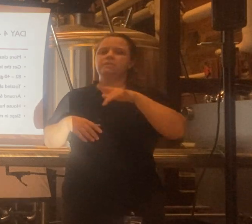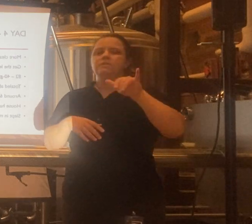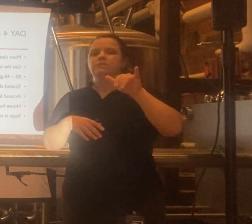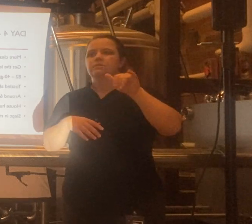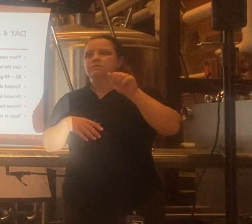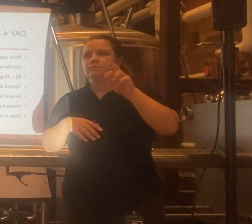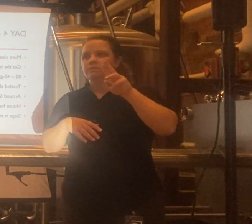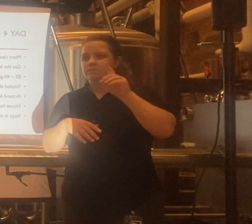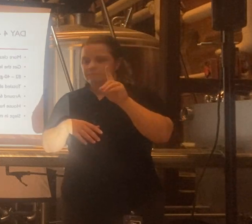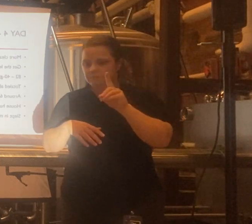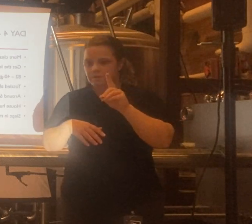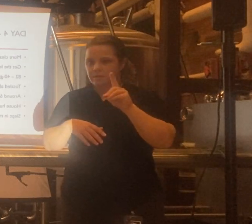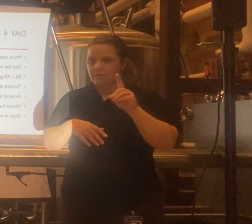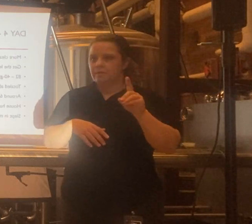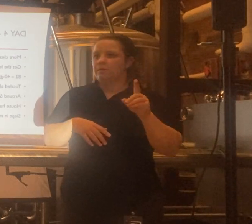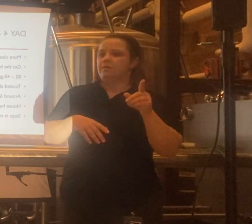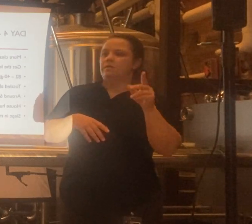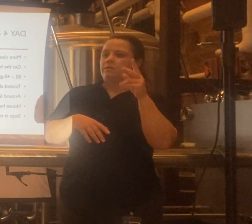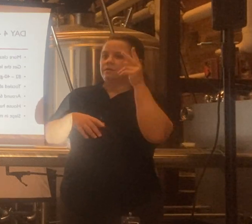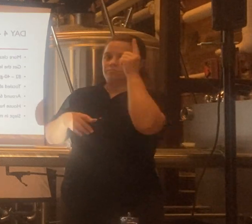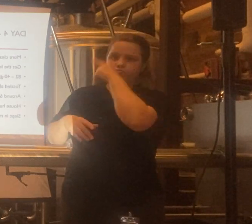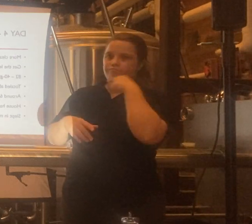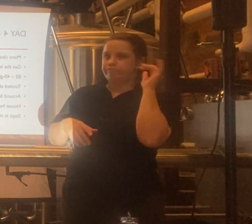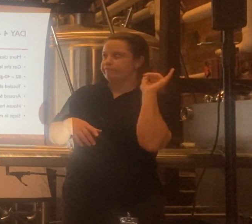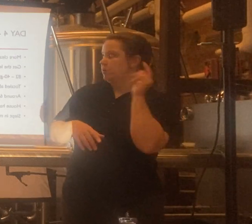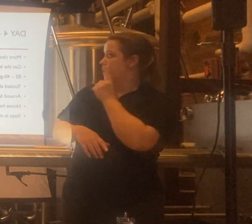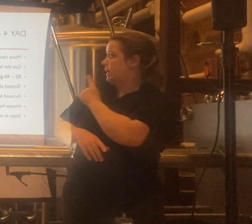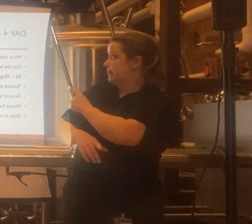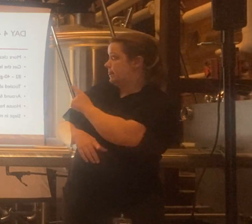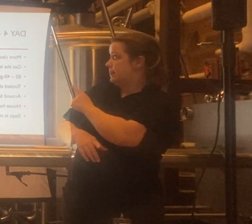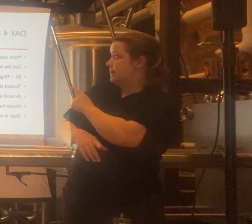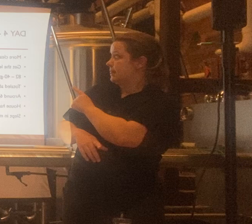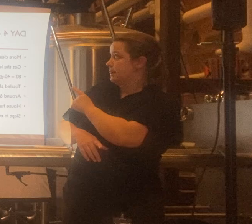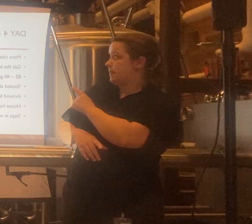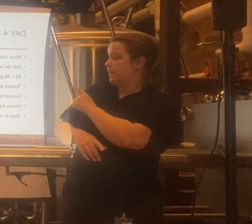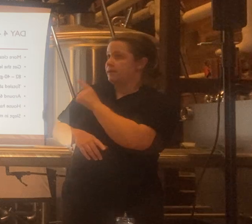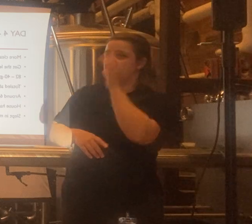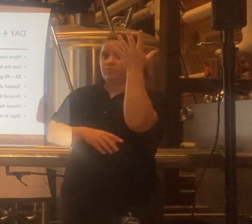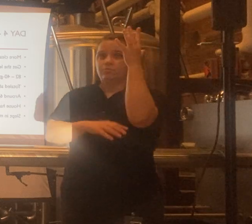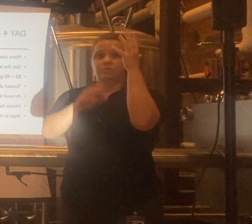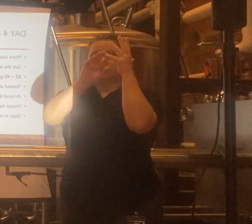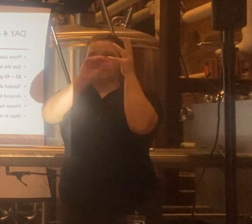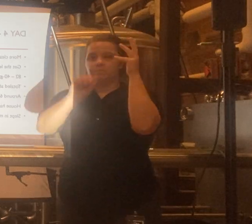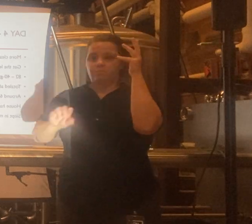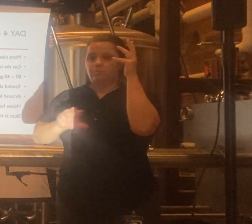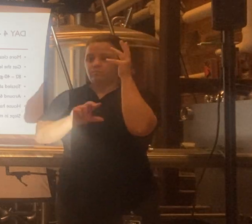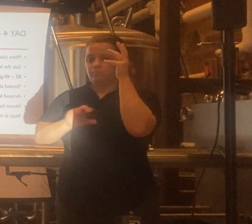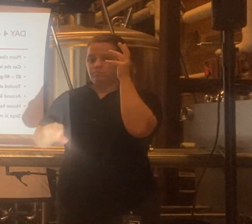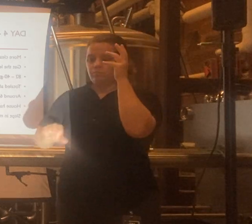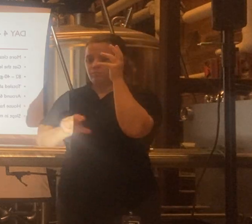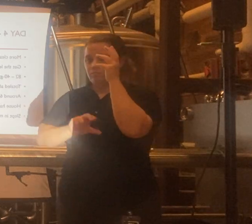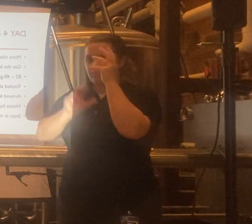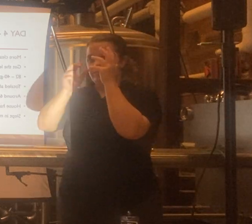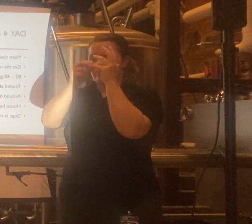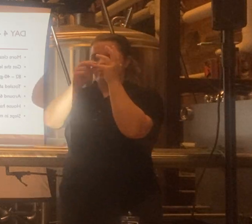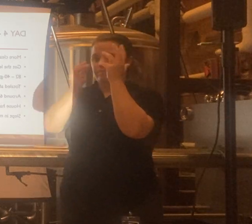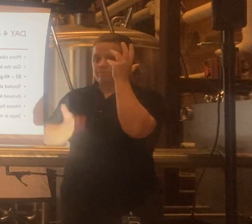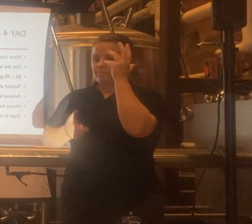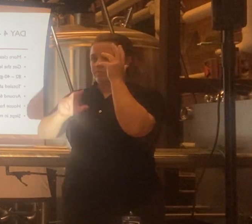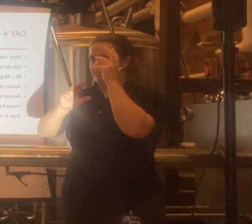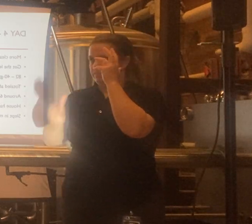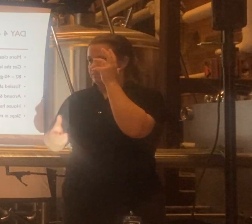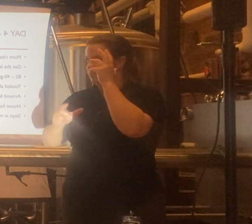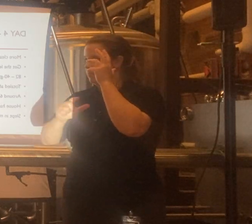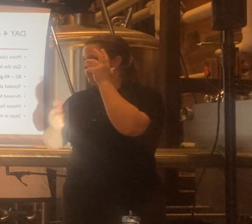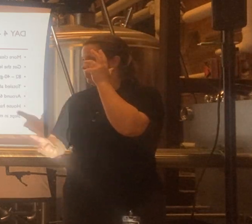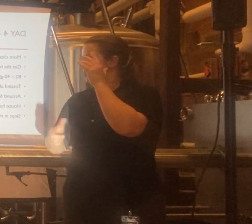Their neighbors, by far, lost 70% of their front yard. You couldn't see their house. Now, you can completely see their house. I mean, they